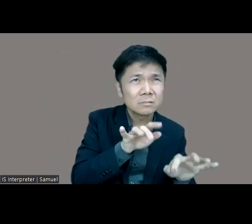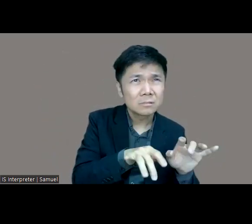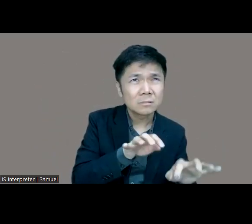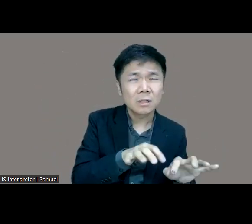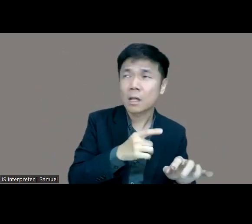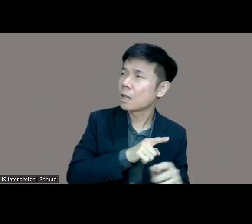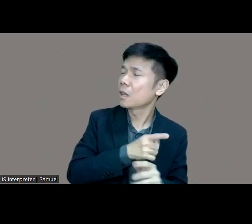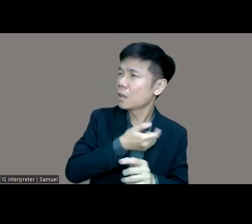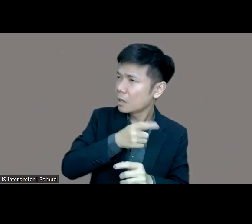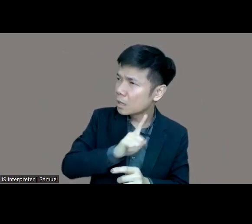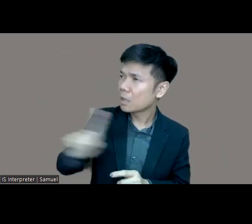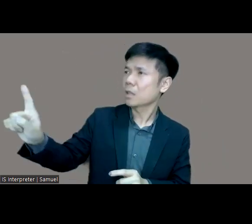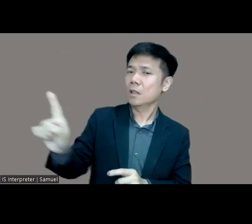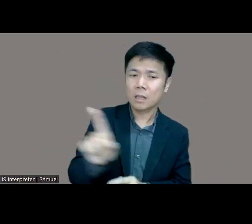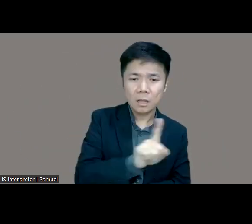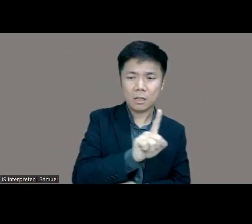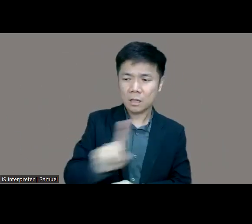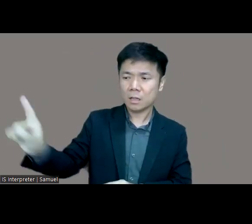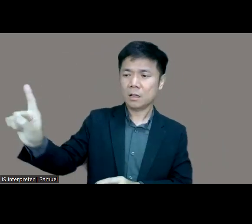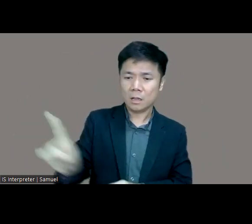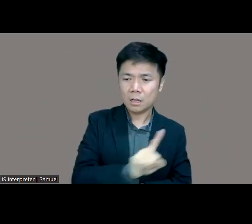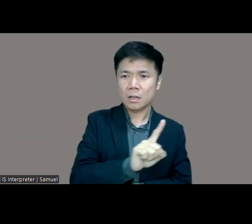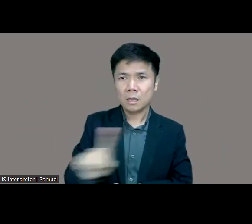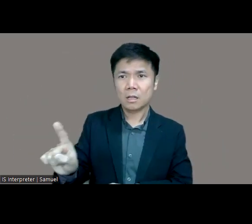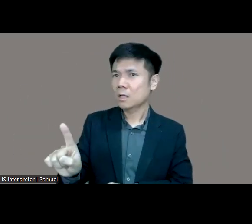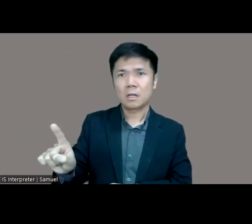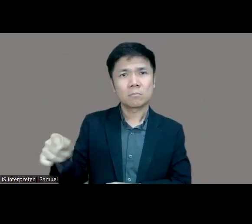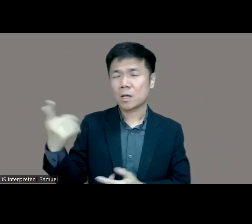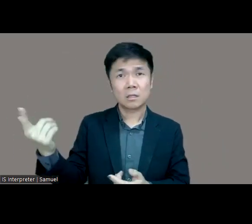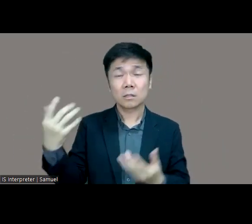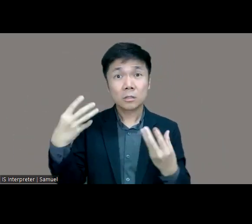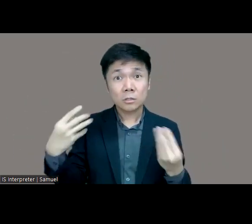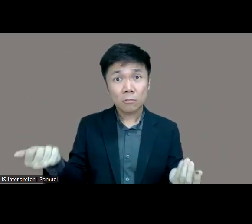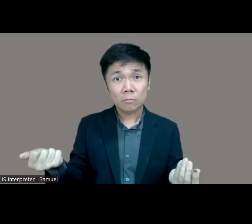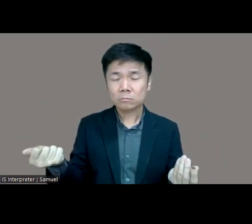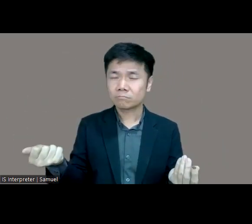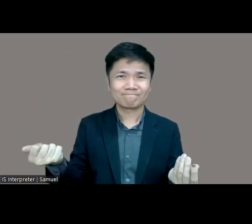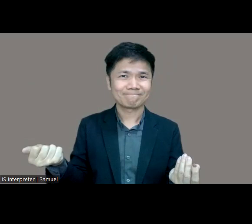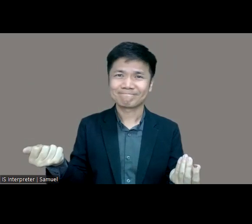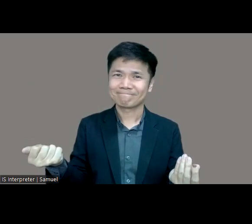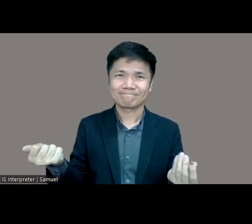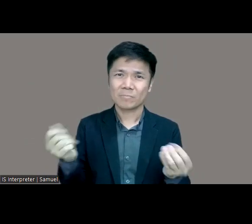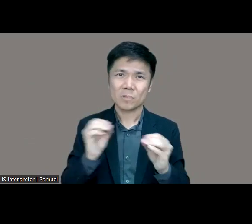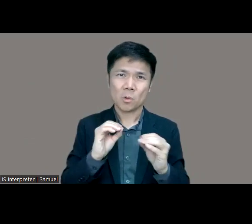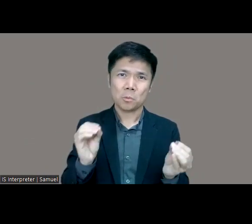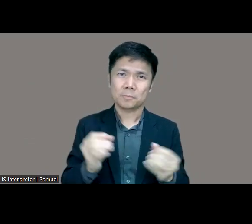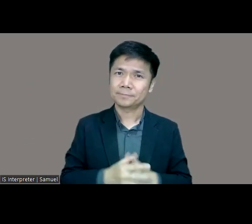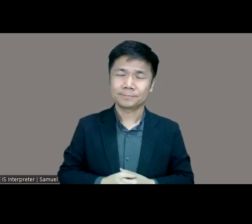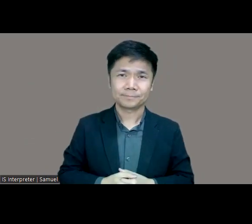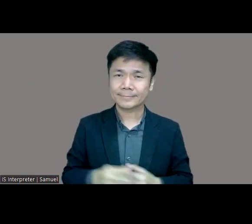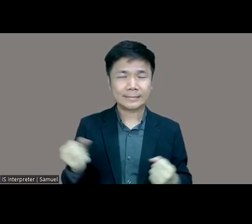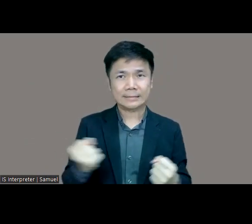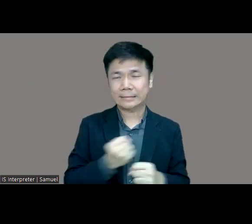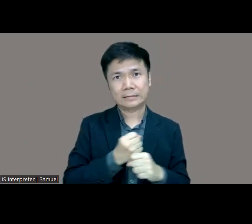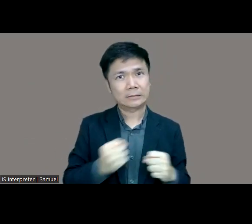coming, going, coming, without any result. And I don't know now where is my case until now.